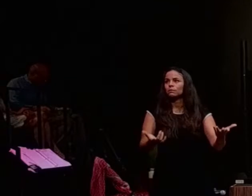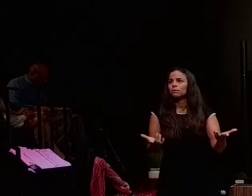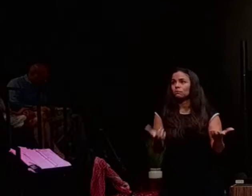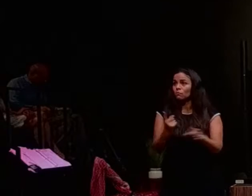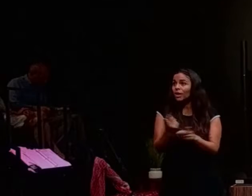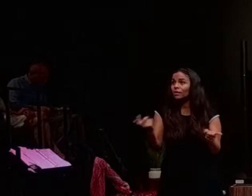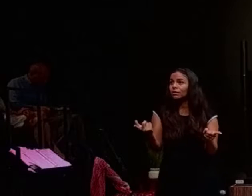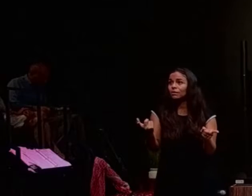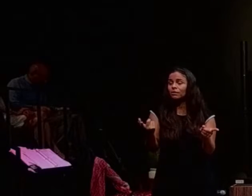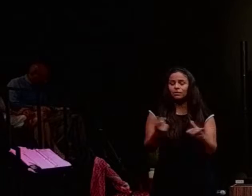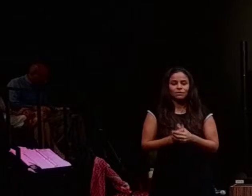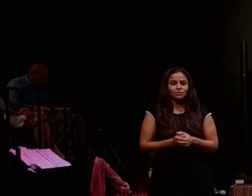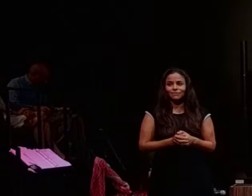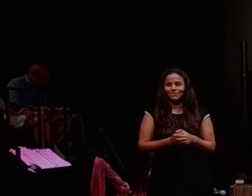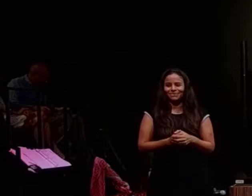that. But,